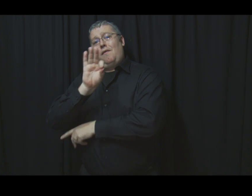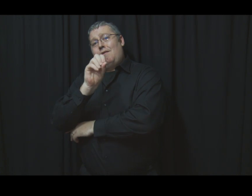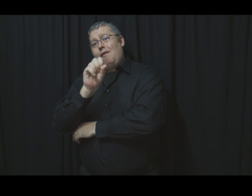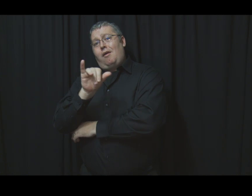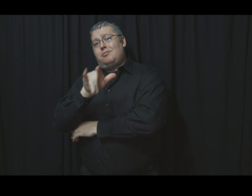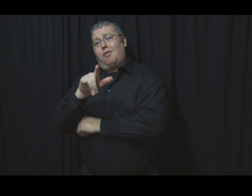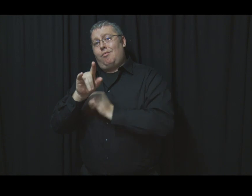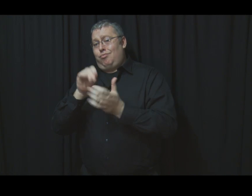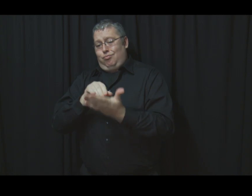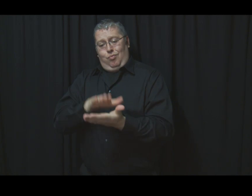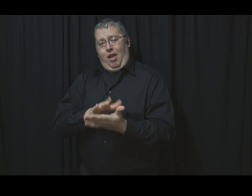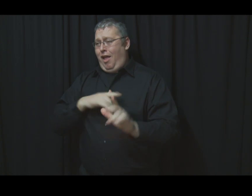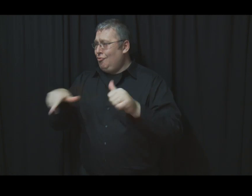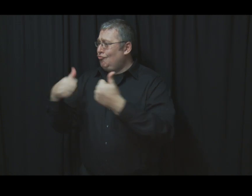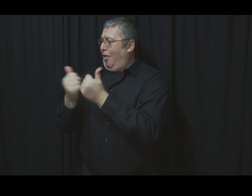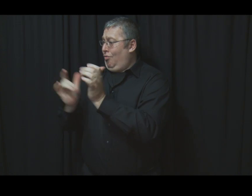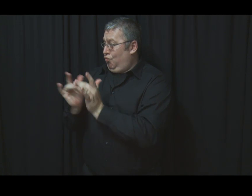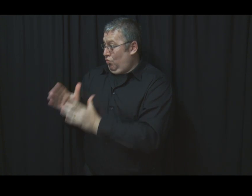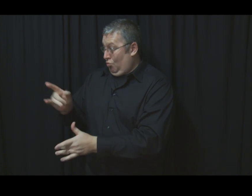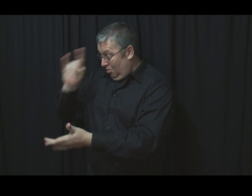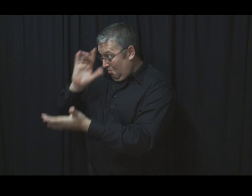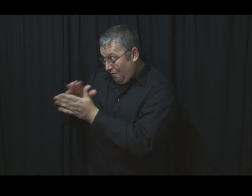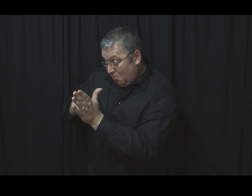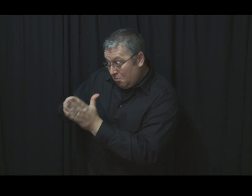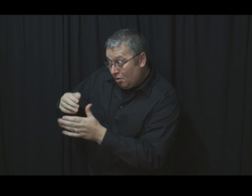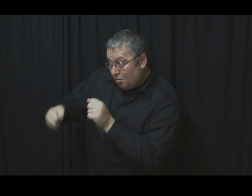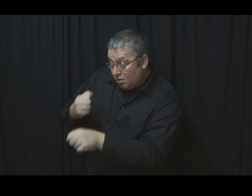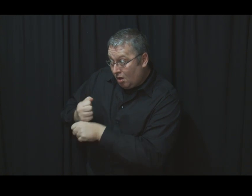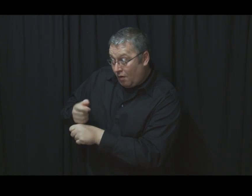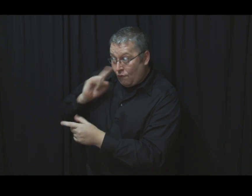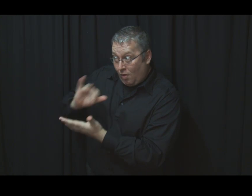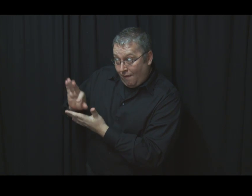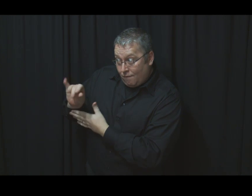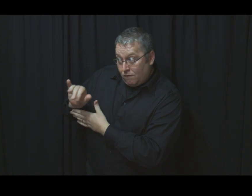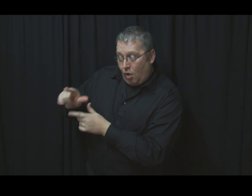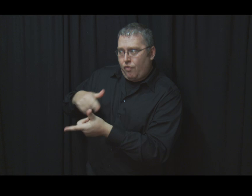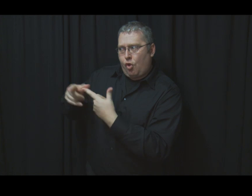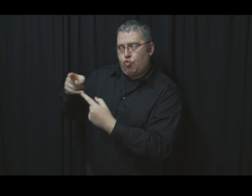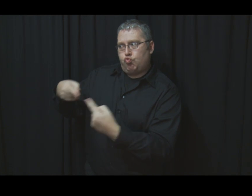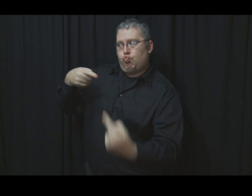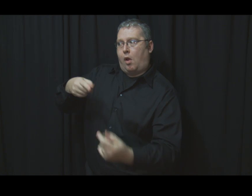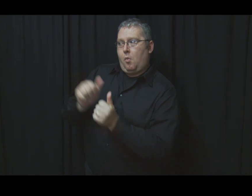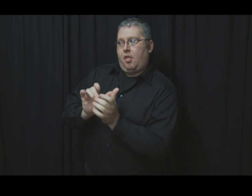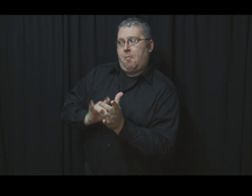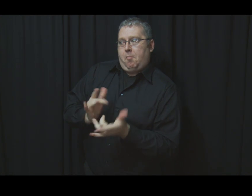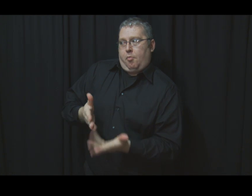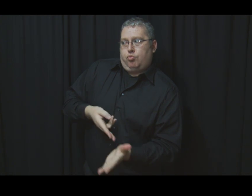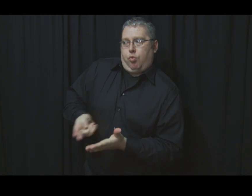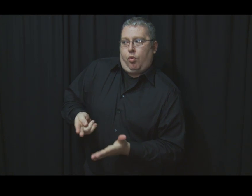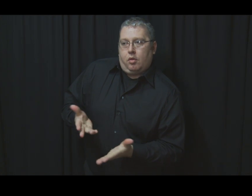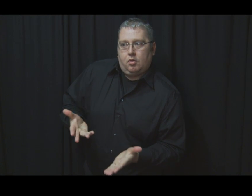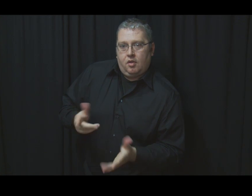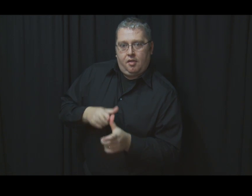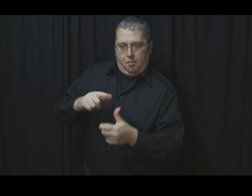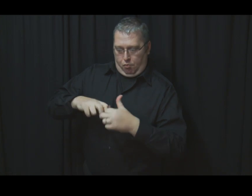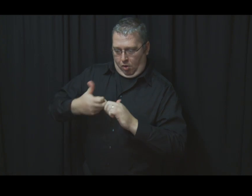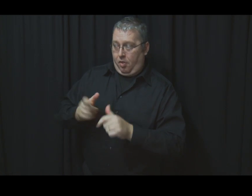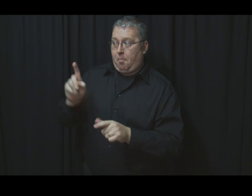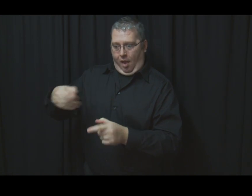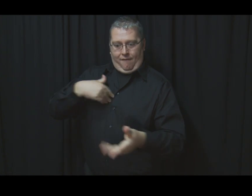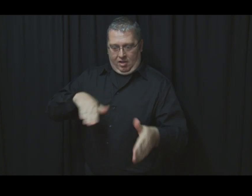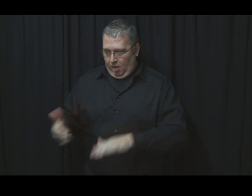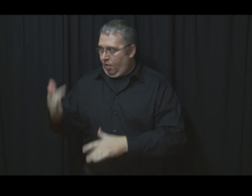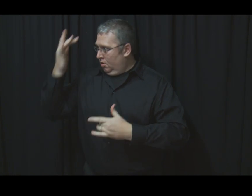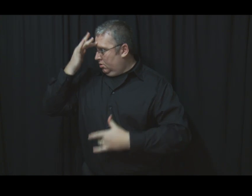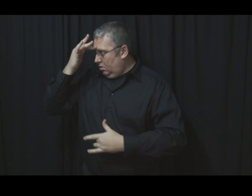really challenge Christians. If you're going to believe in millions of years for the fossil record, you've got a problem with the Bible. And that is that then you've got to have death and disease